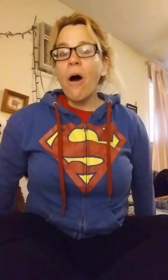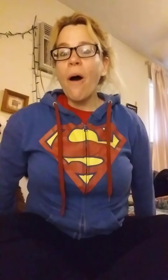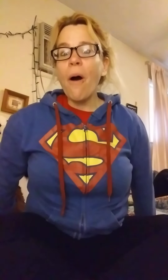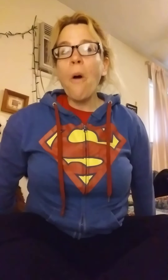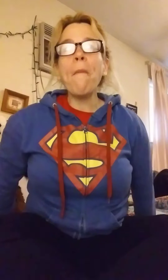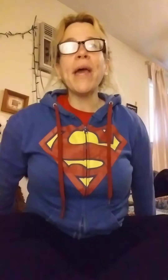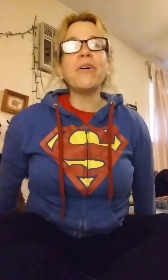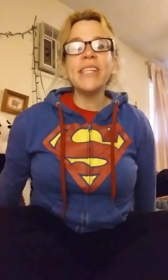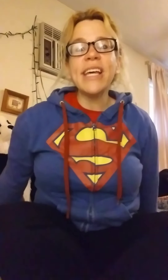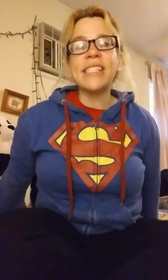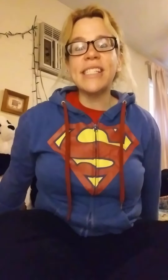Oh my goodness.